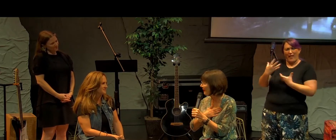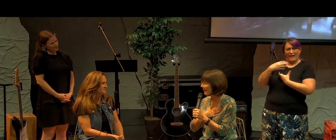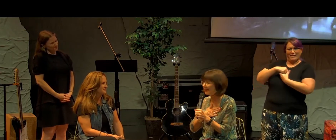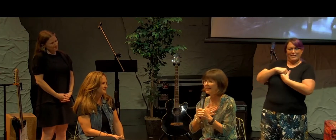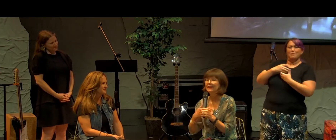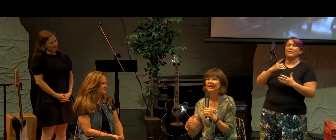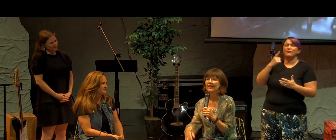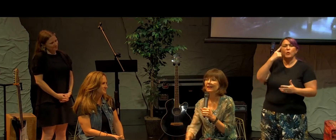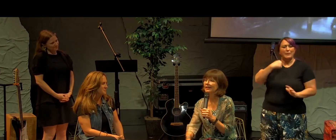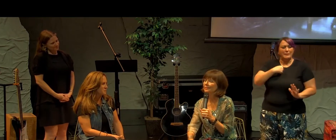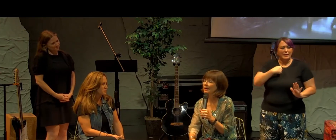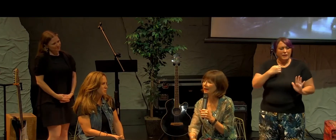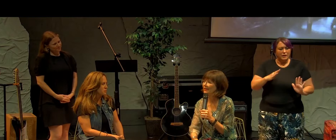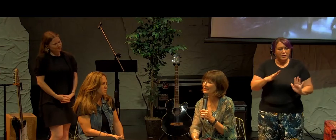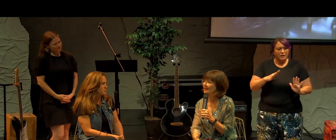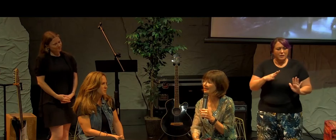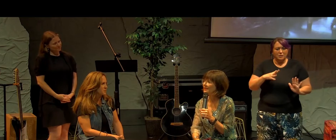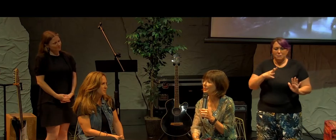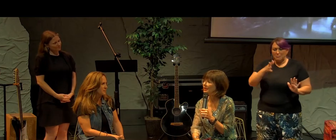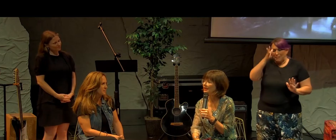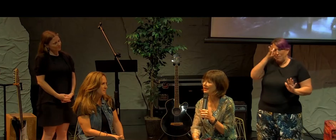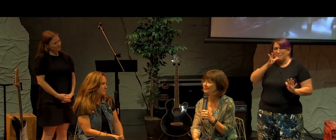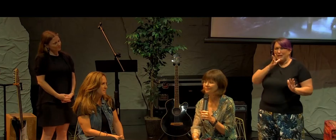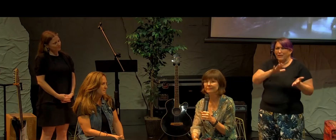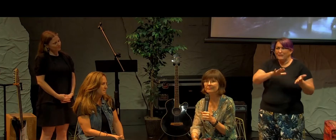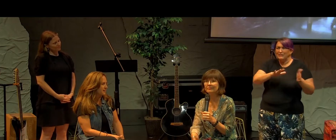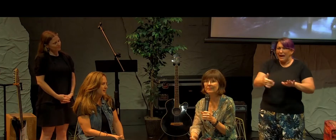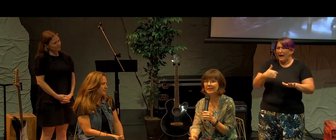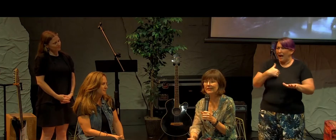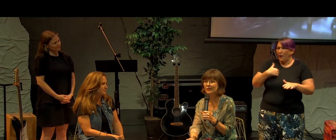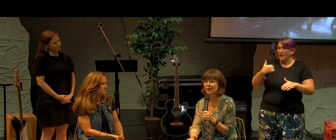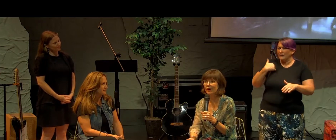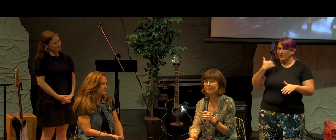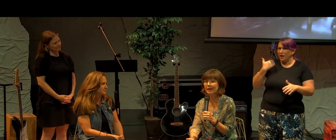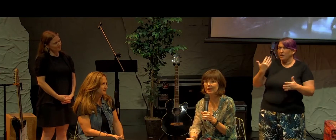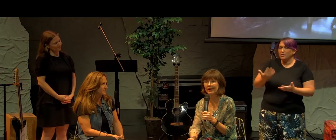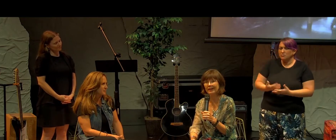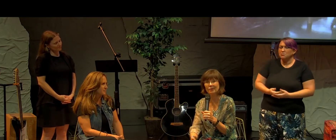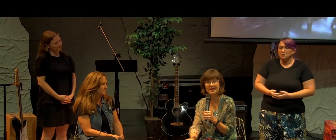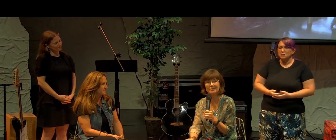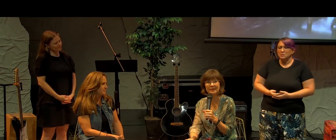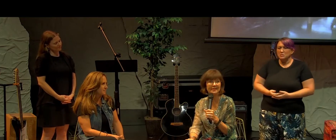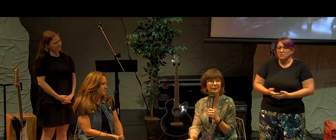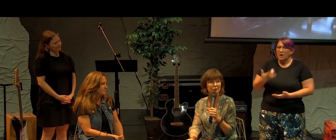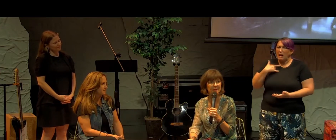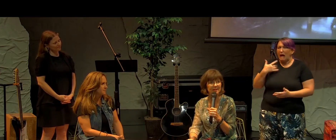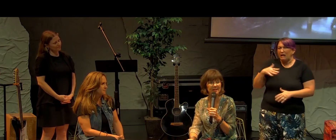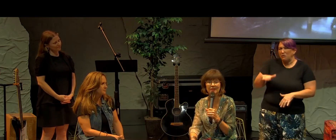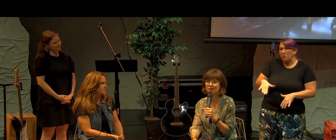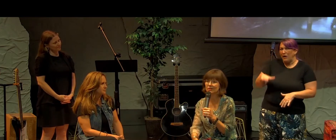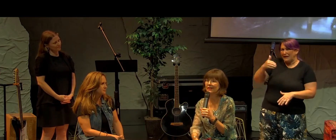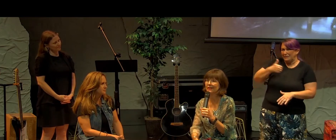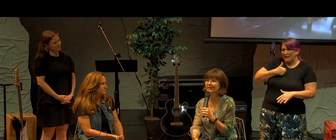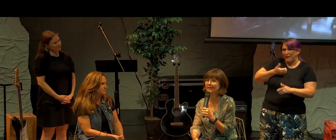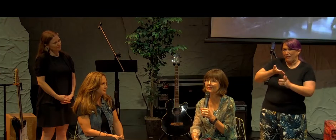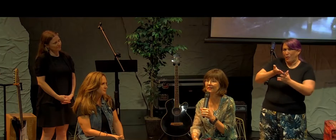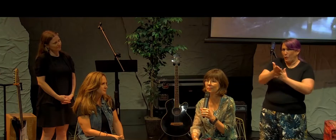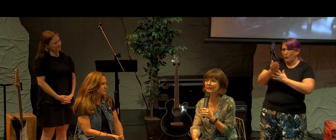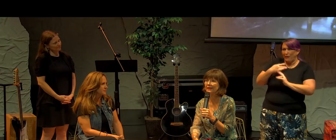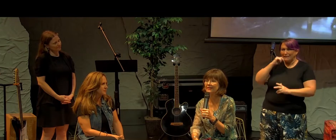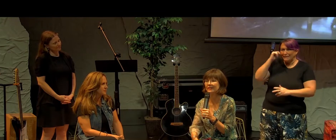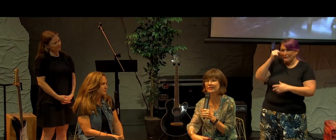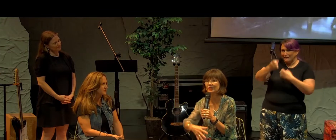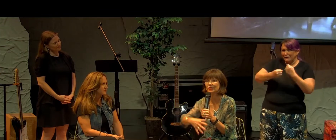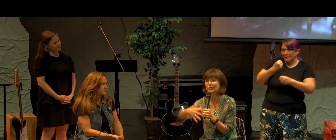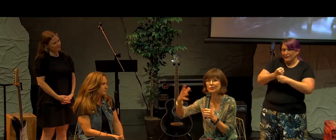me, my parents died pretty young. And so on my own, I kind of raised myself through my teen years and got